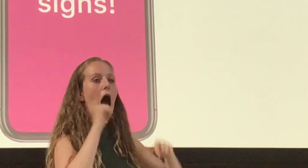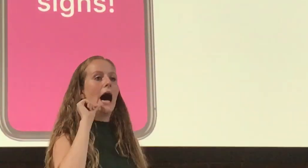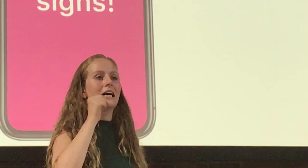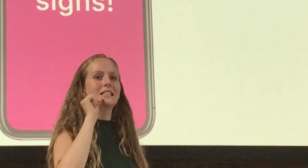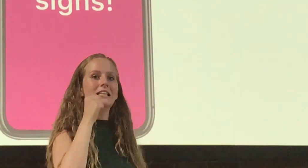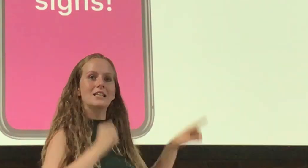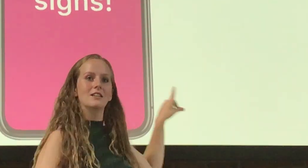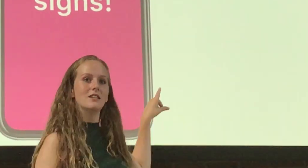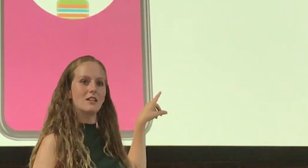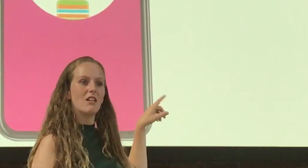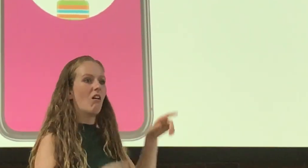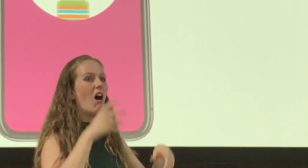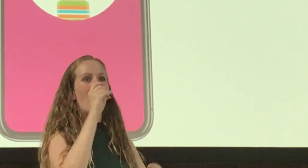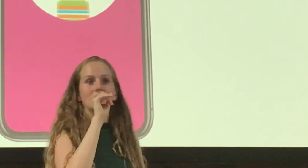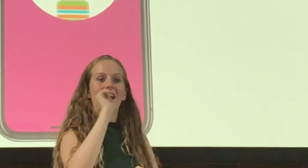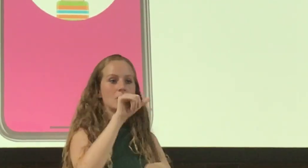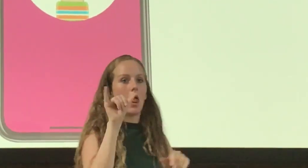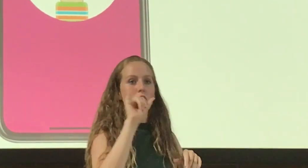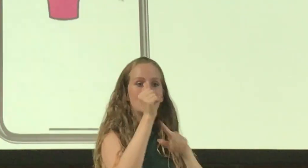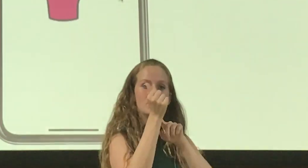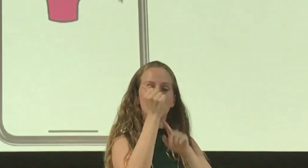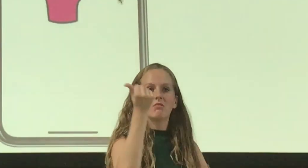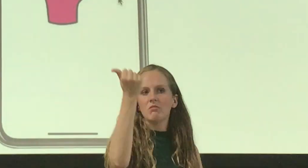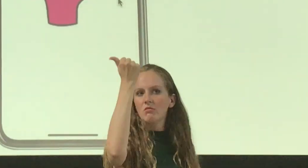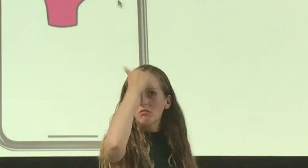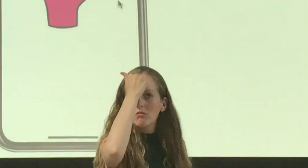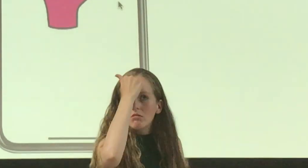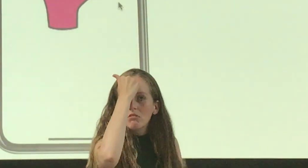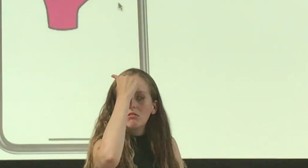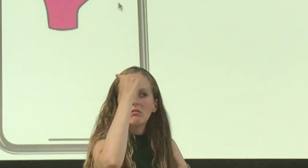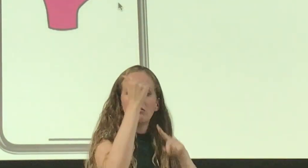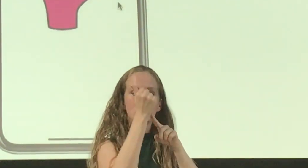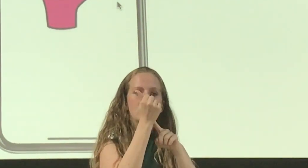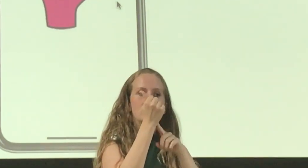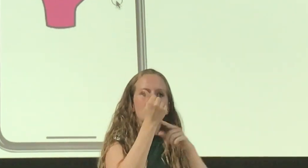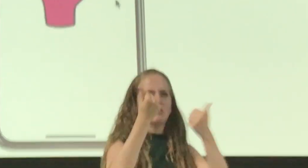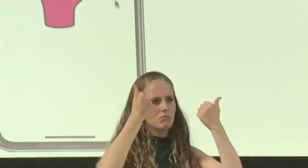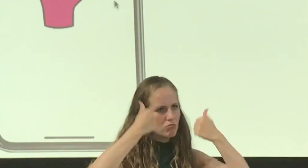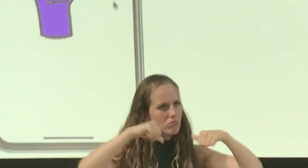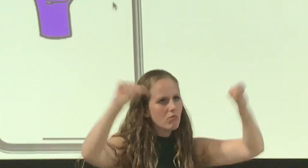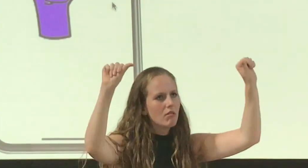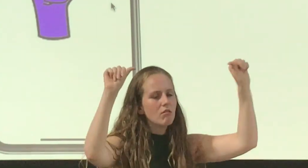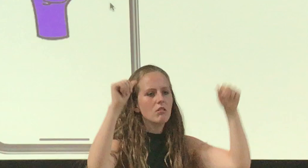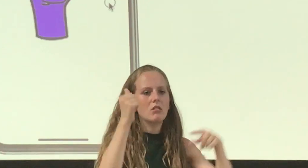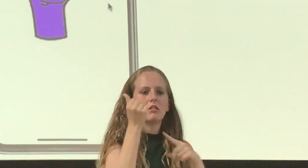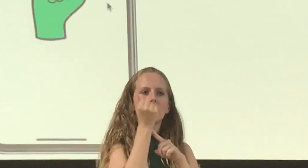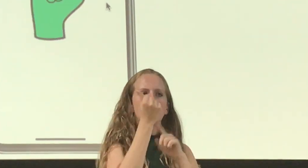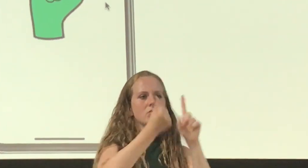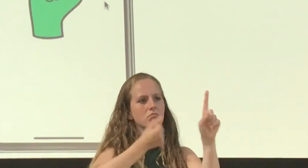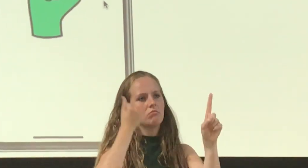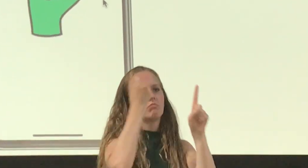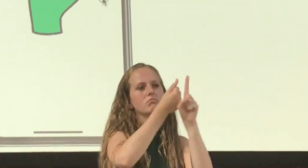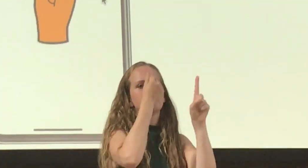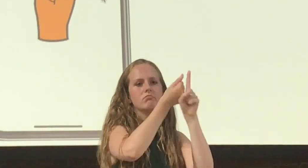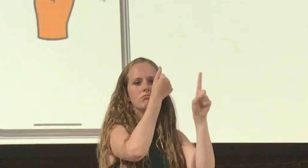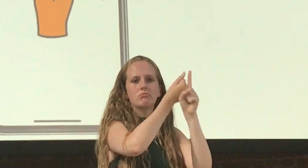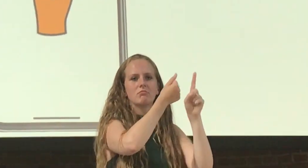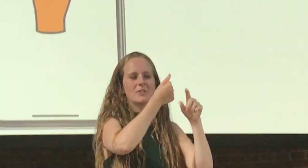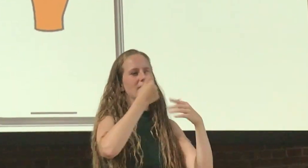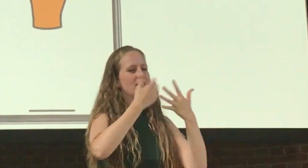shape is used in. For example, this one here could be stupid, could be apple, could be try, could be